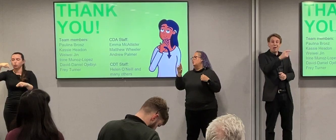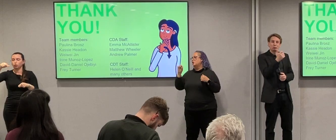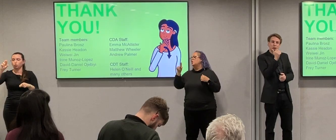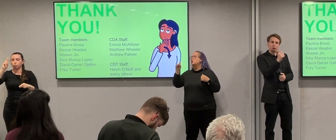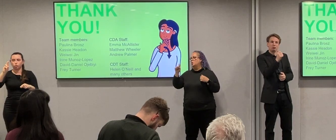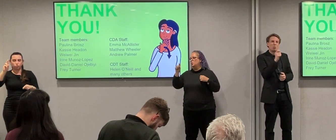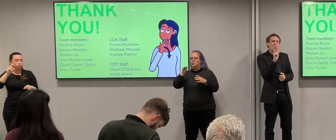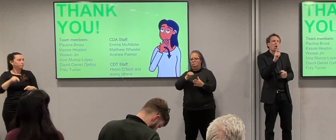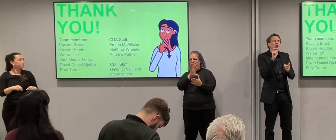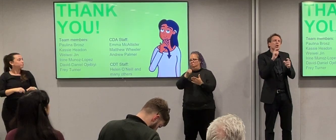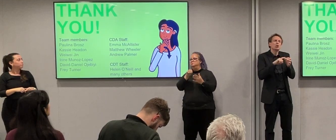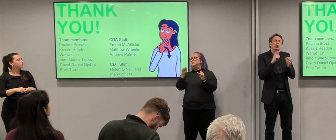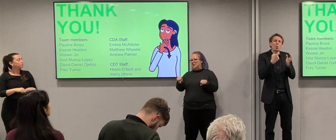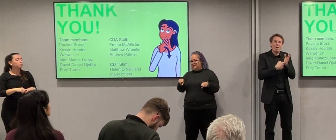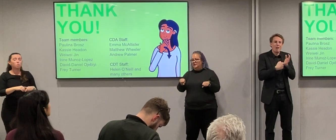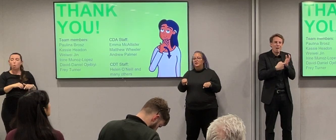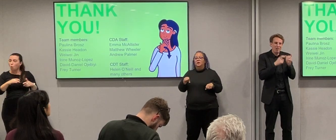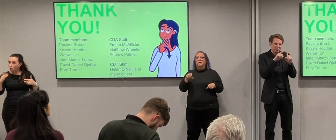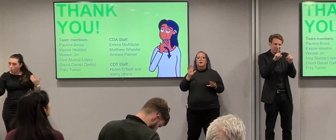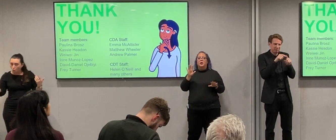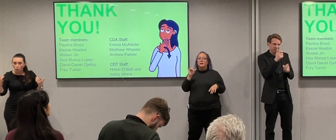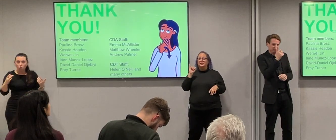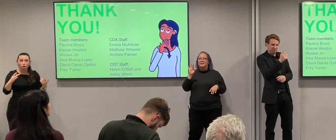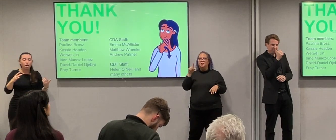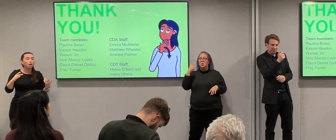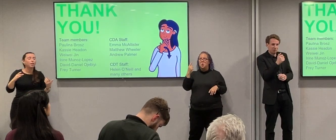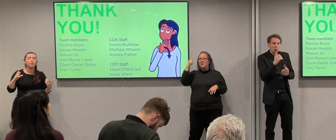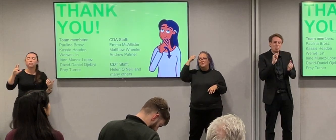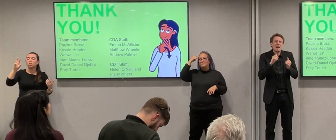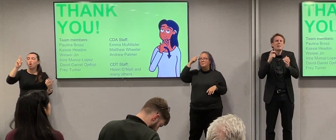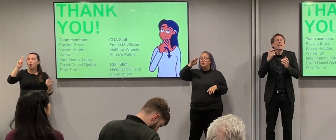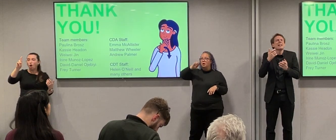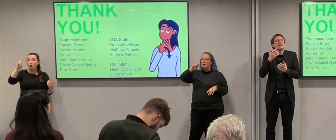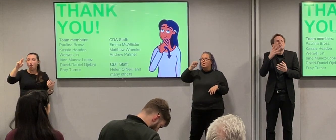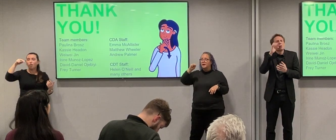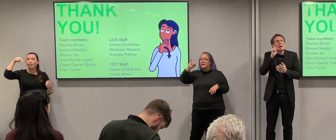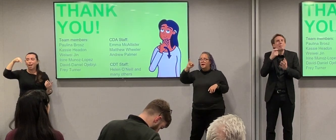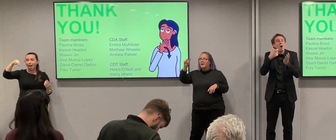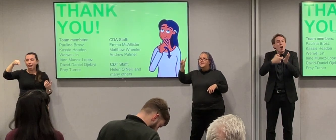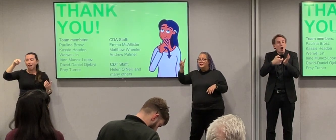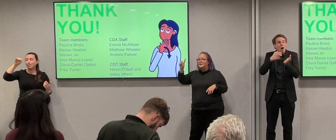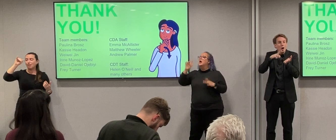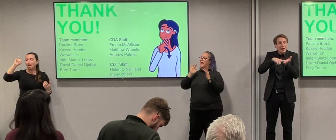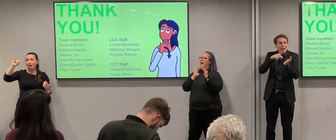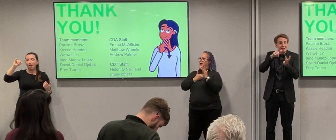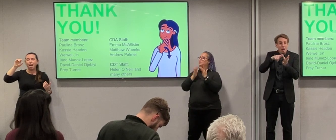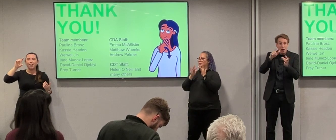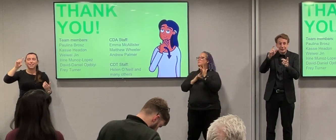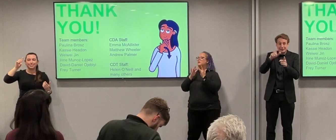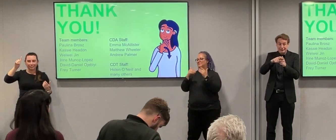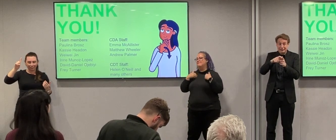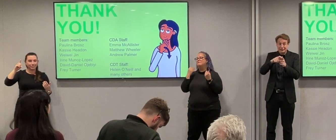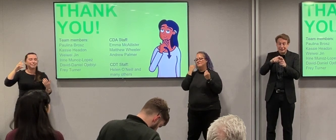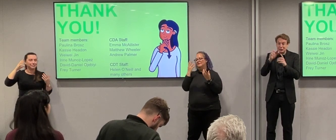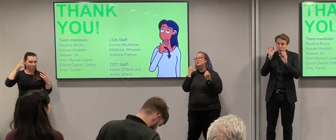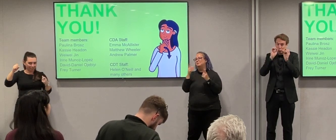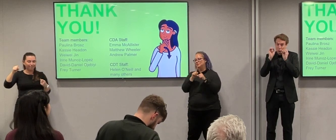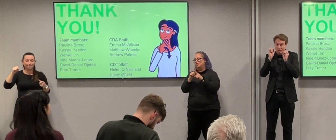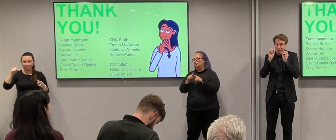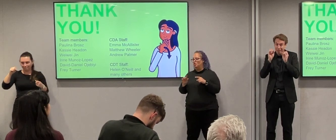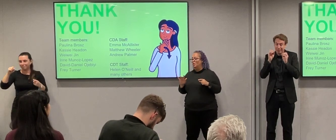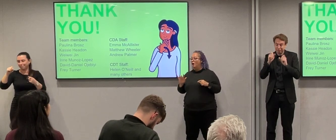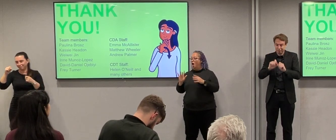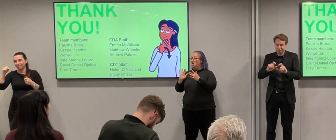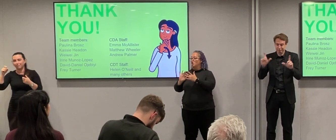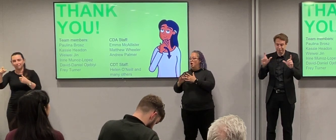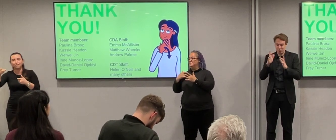if you, worst case scenario, and only remember the letters R and ID, go to our website. There is a contact us button that